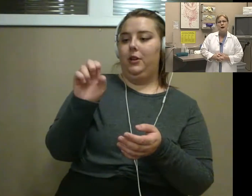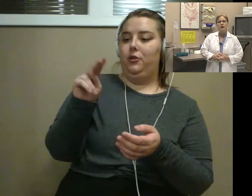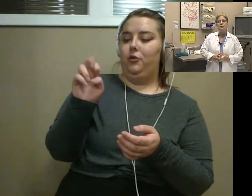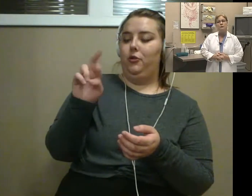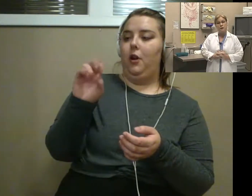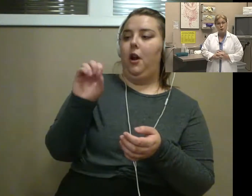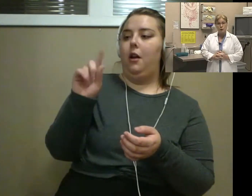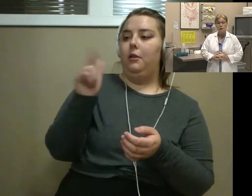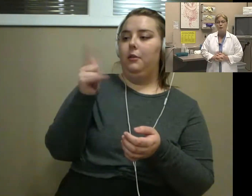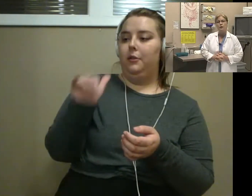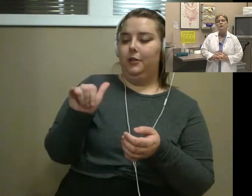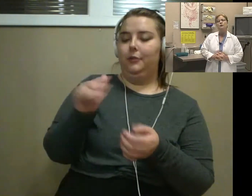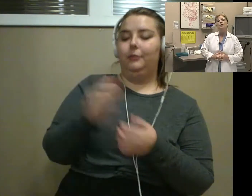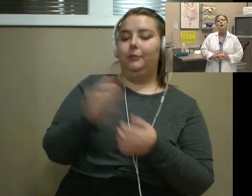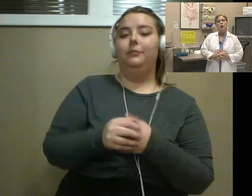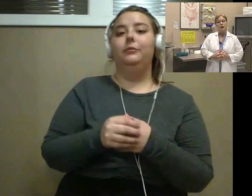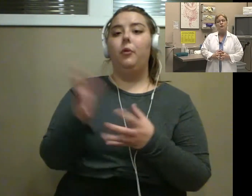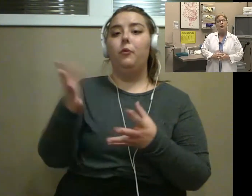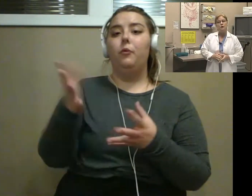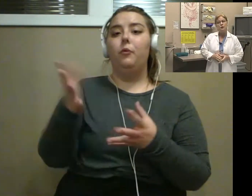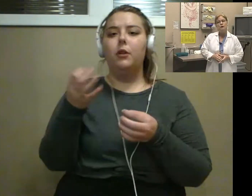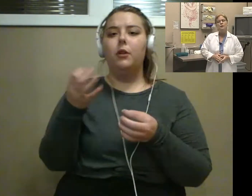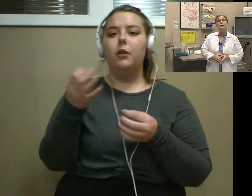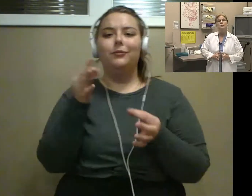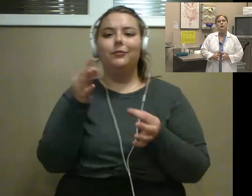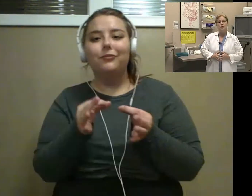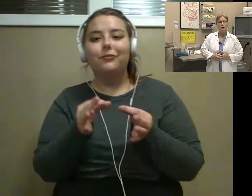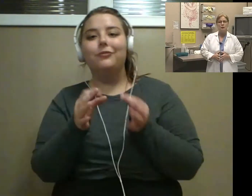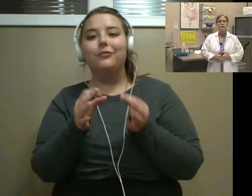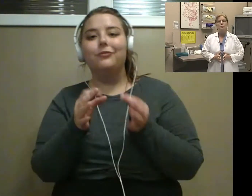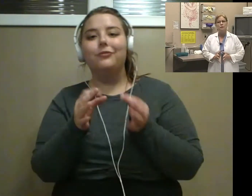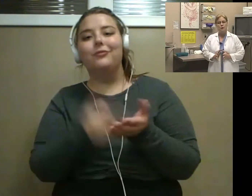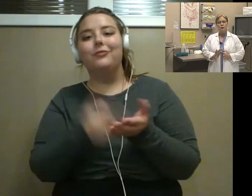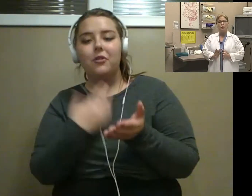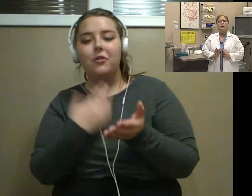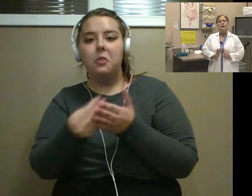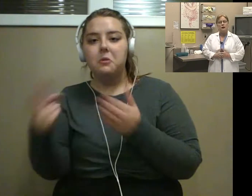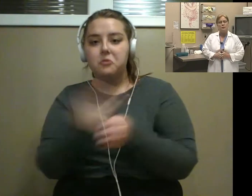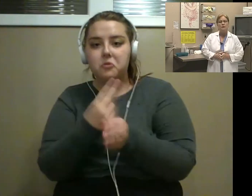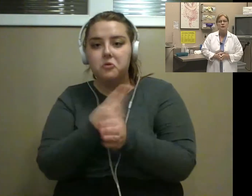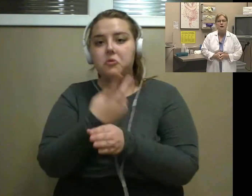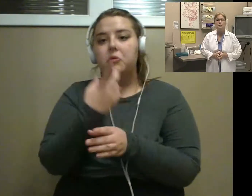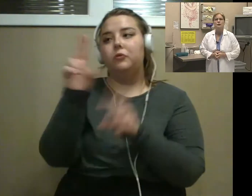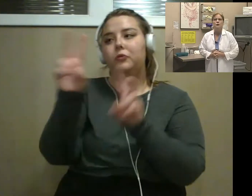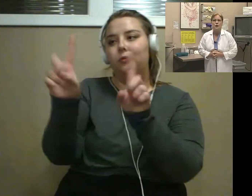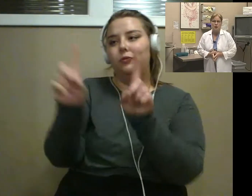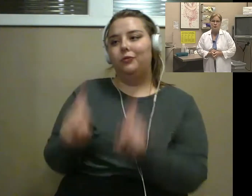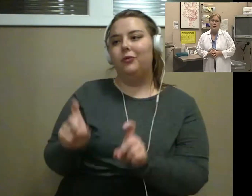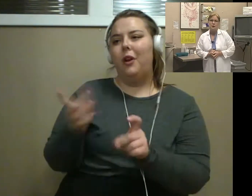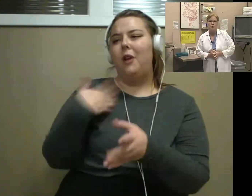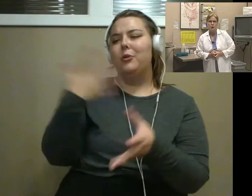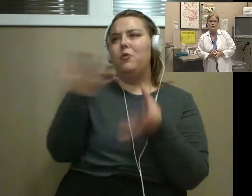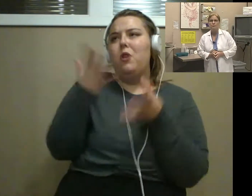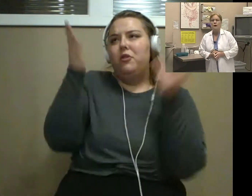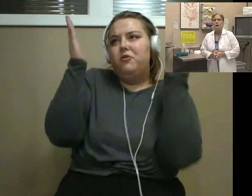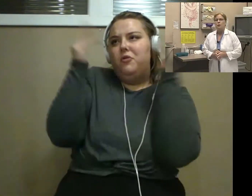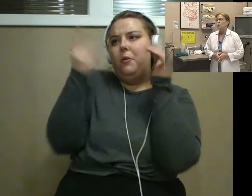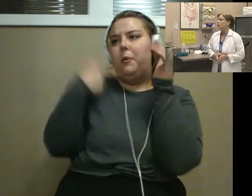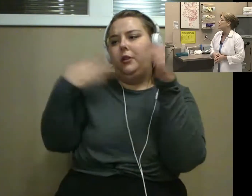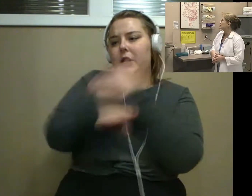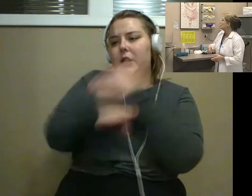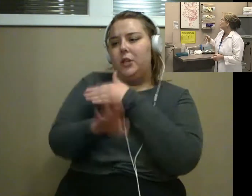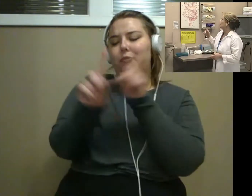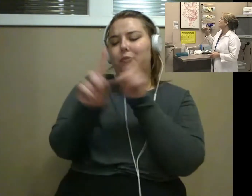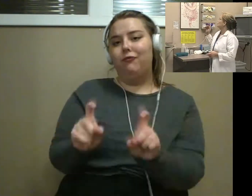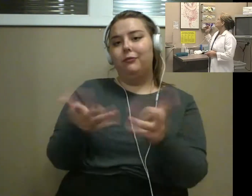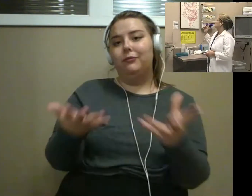things about some of the equipment we use and what to expect when you come in for a couple of tests your doctor might order. We're